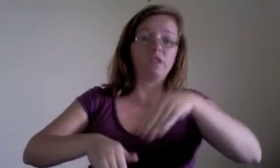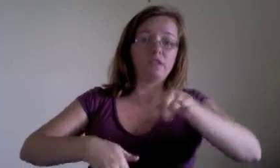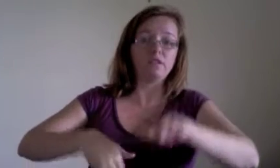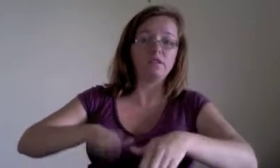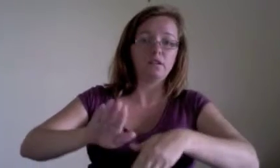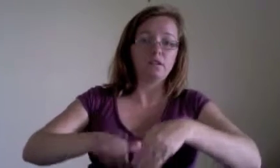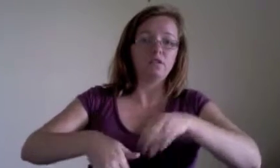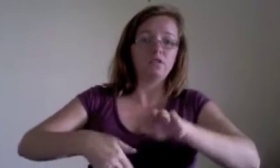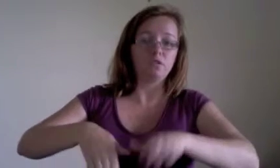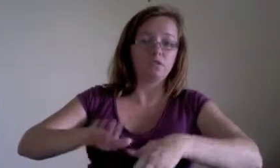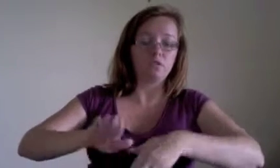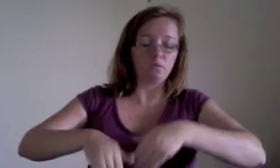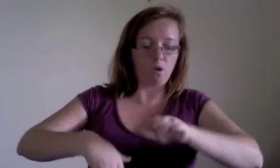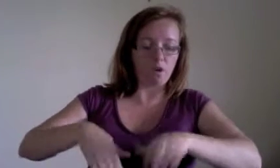feet. So this is walk.